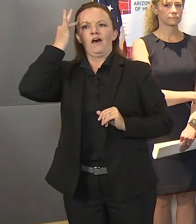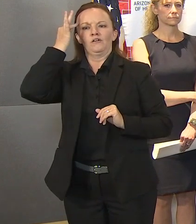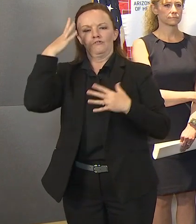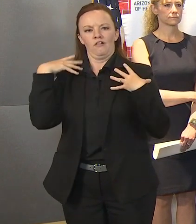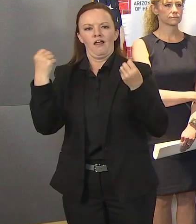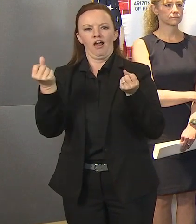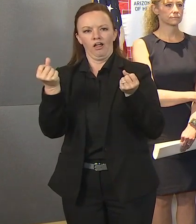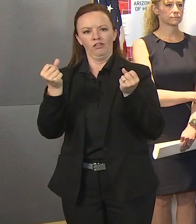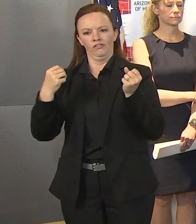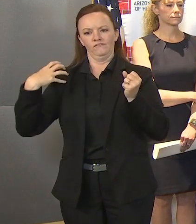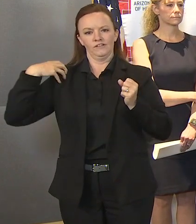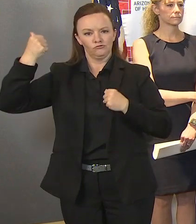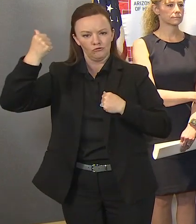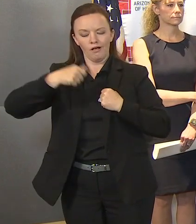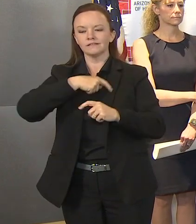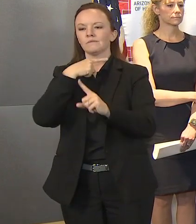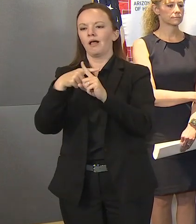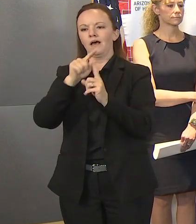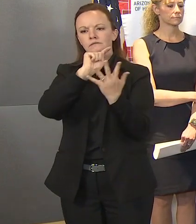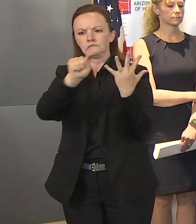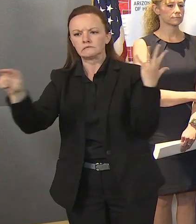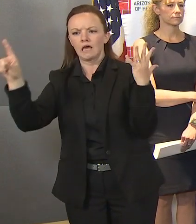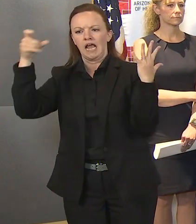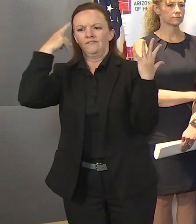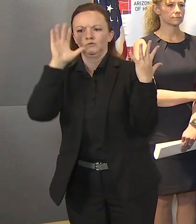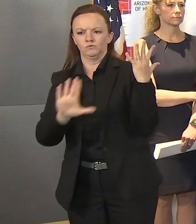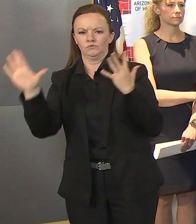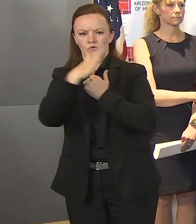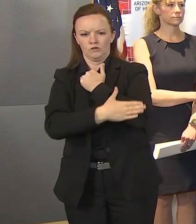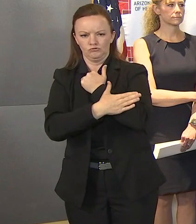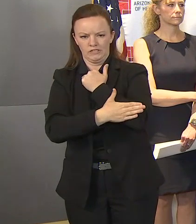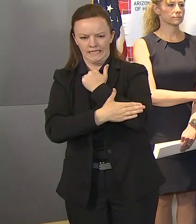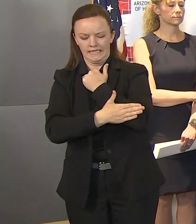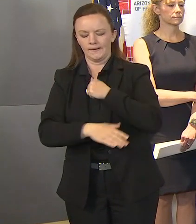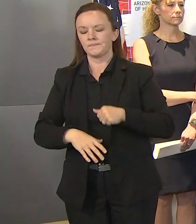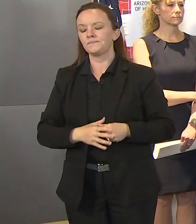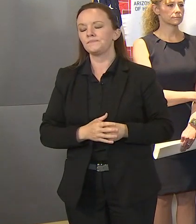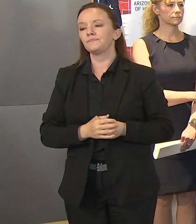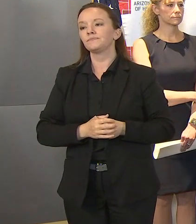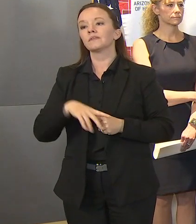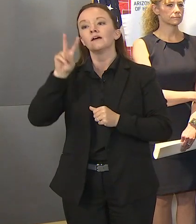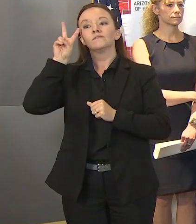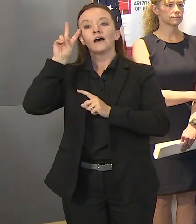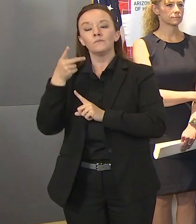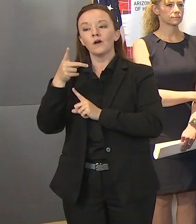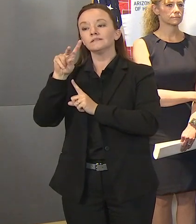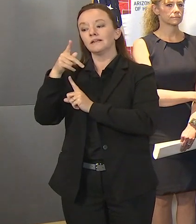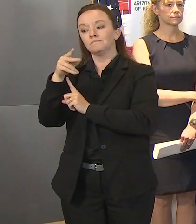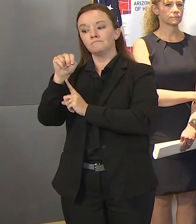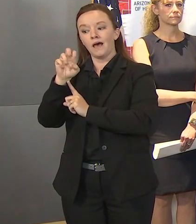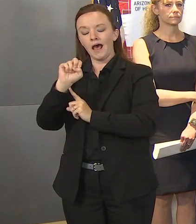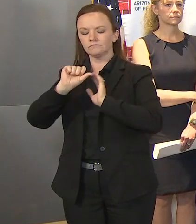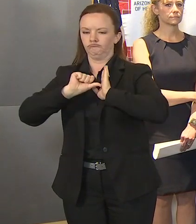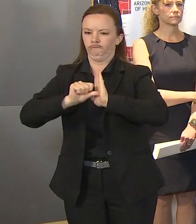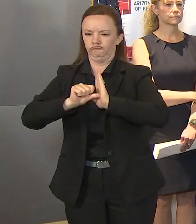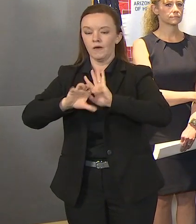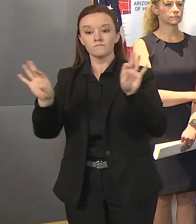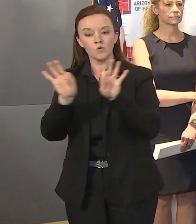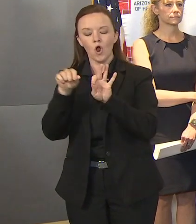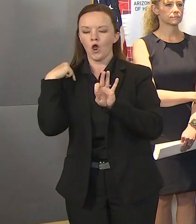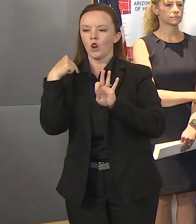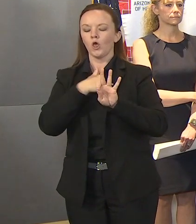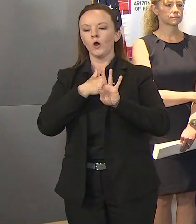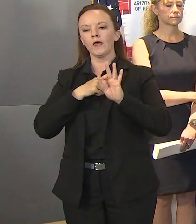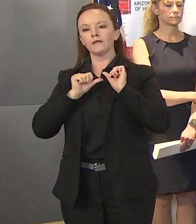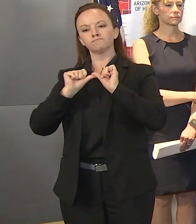governors. Vice President Pence stressed the importance of being calm and steady in our